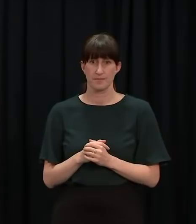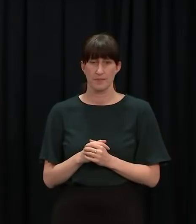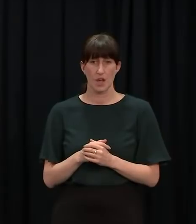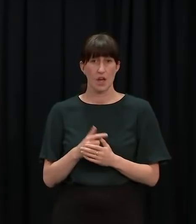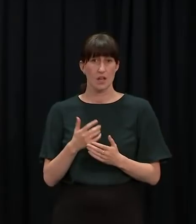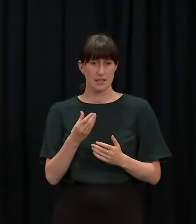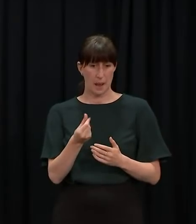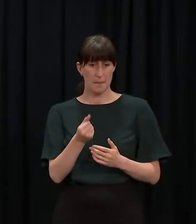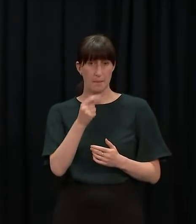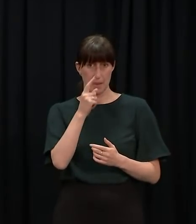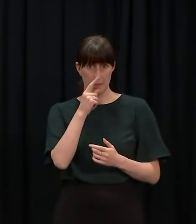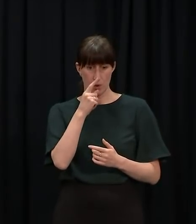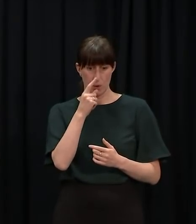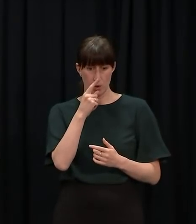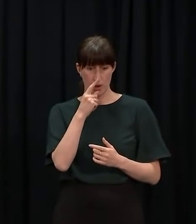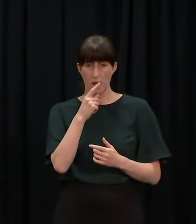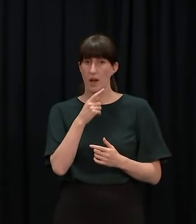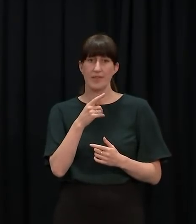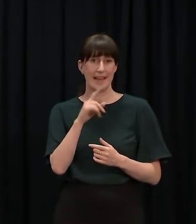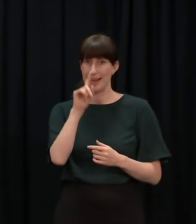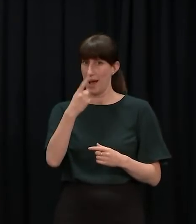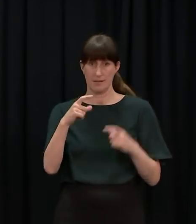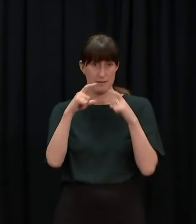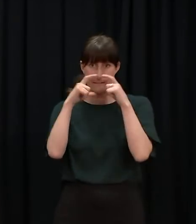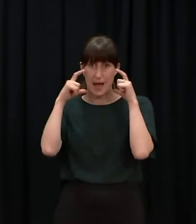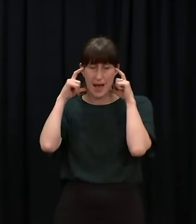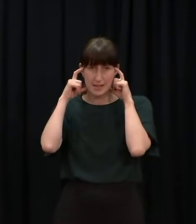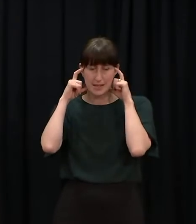denied service in places. What's your response to that?